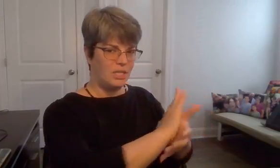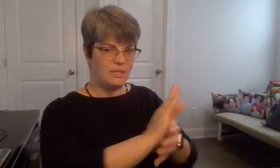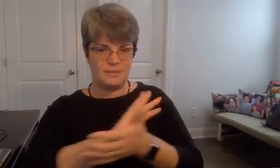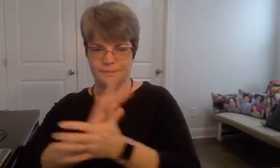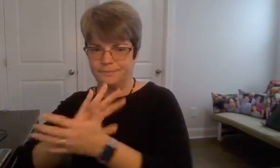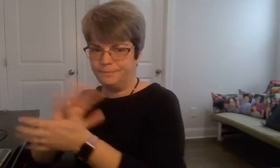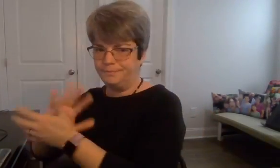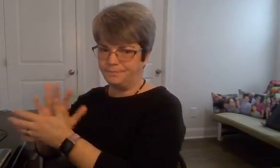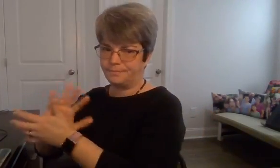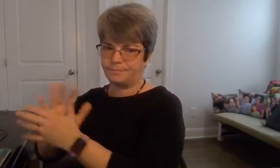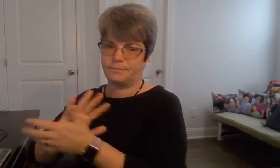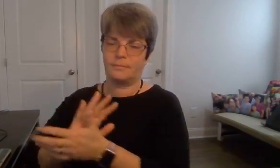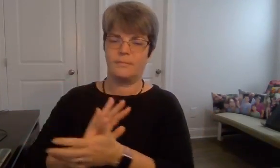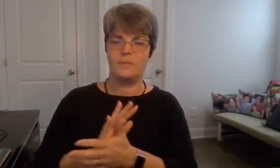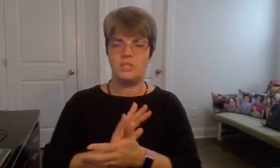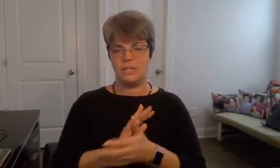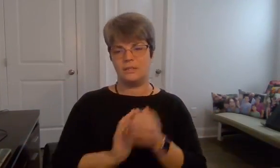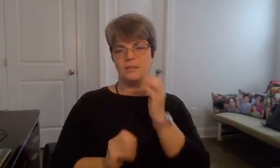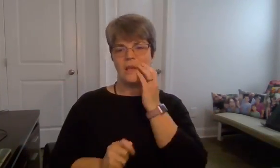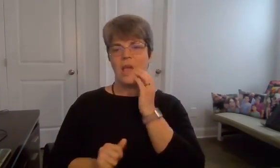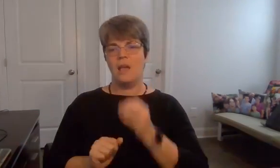Cheese. Cheese.